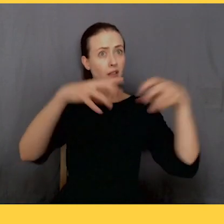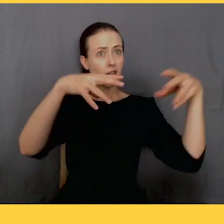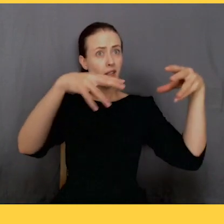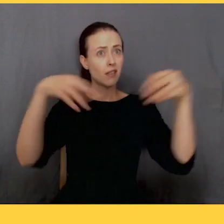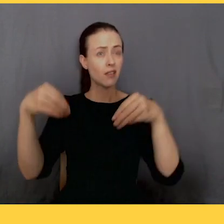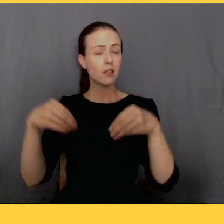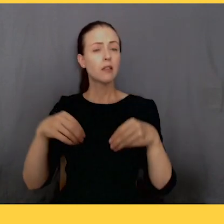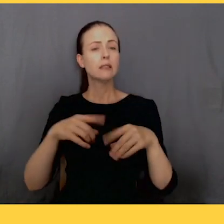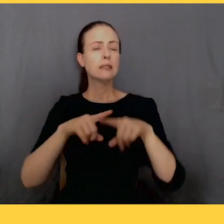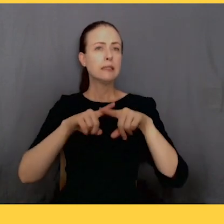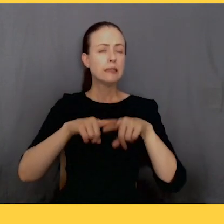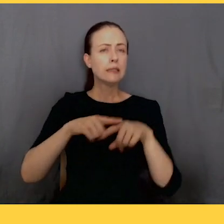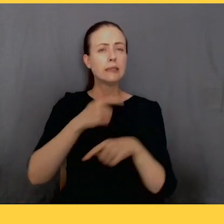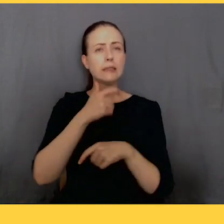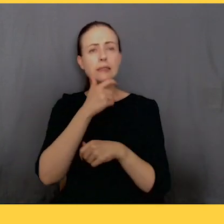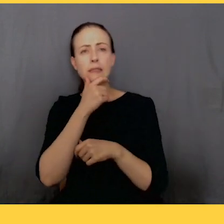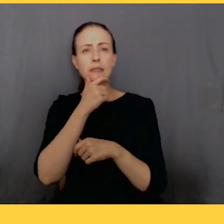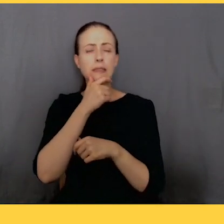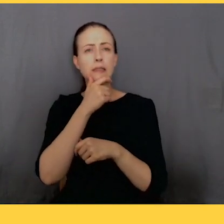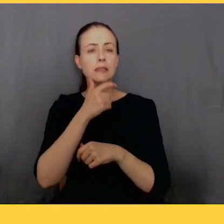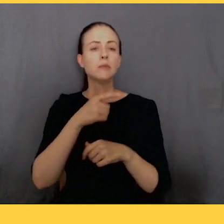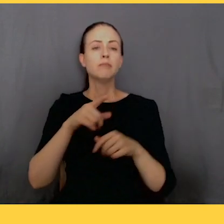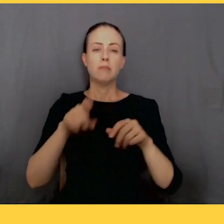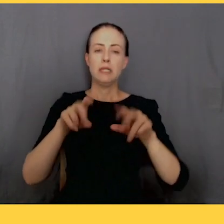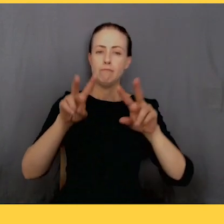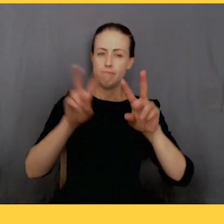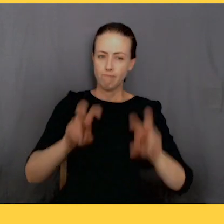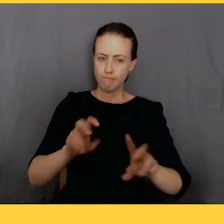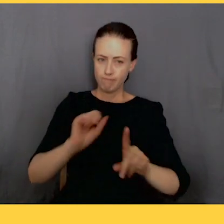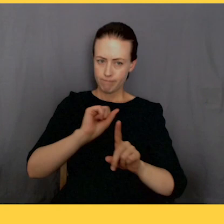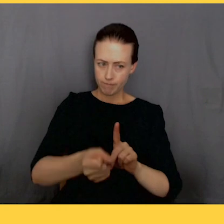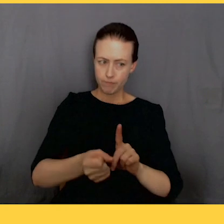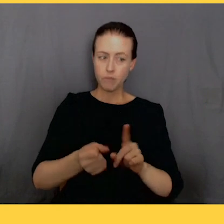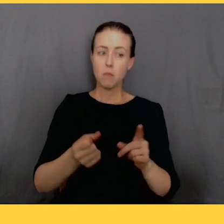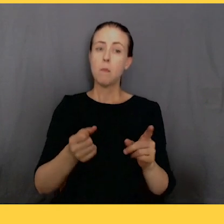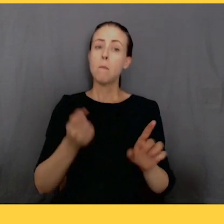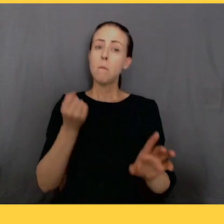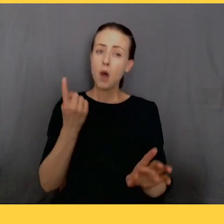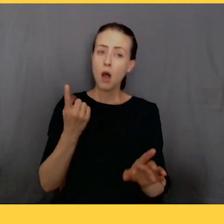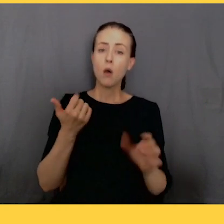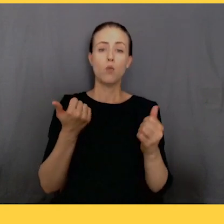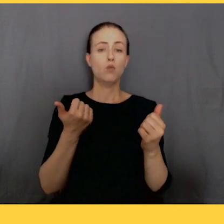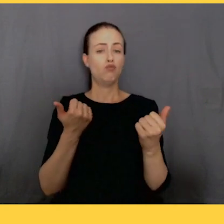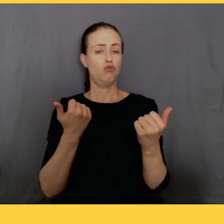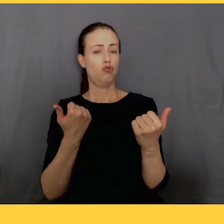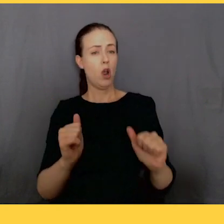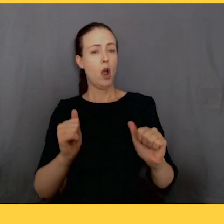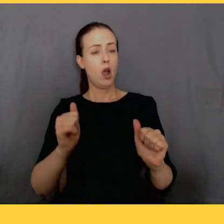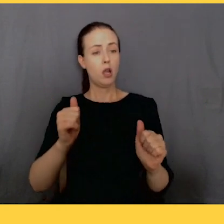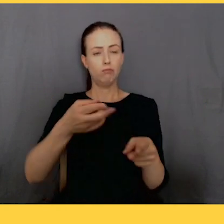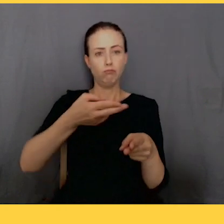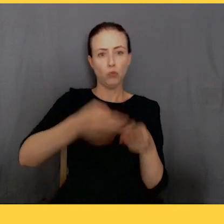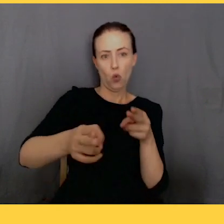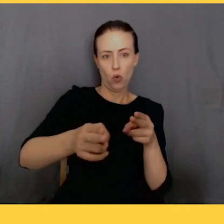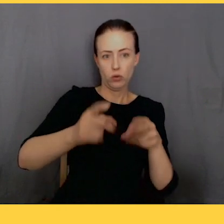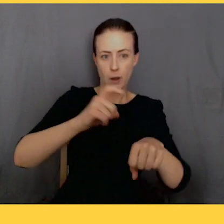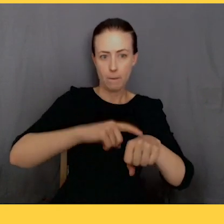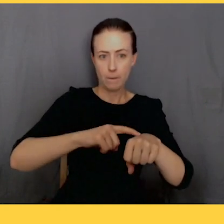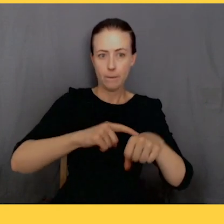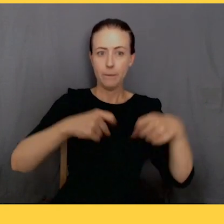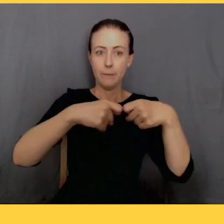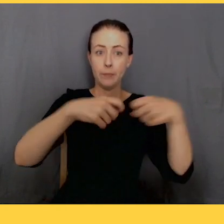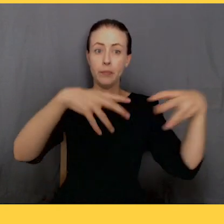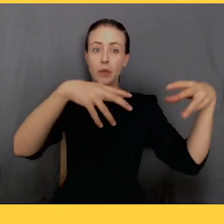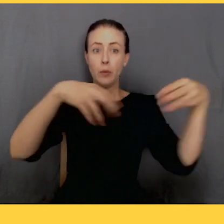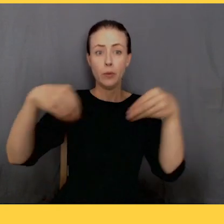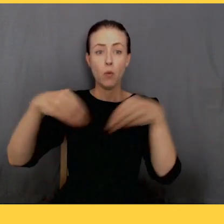deemed critical, considerations are put in place to minimize its duration and impact, such as scheduling outage overnight and increasing the number of